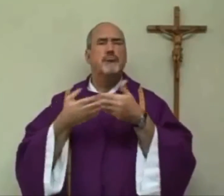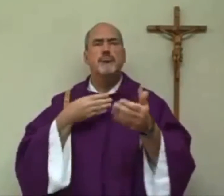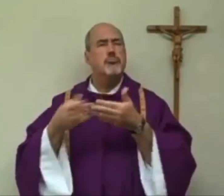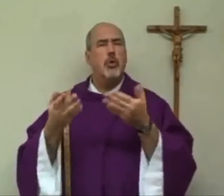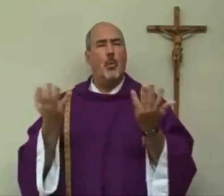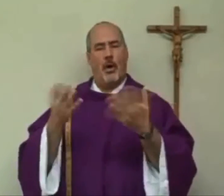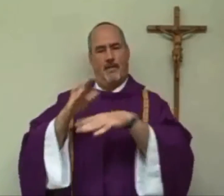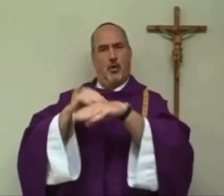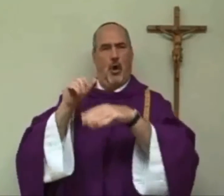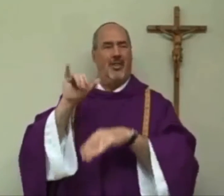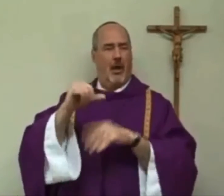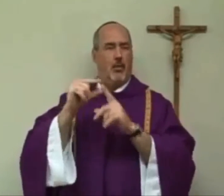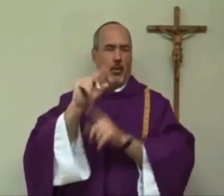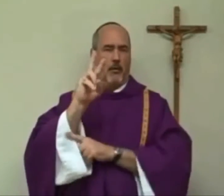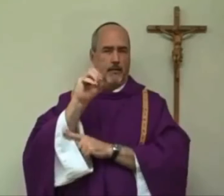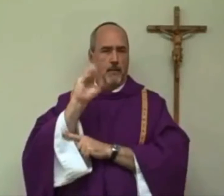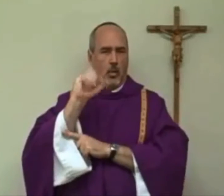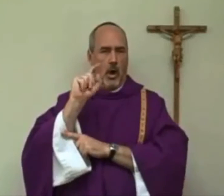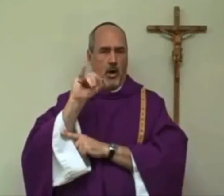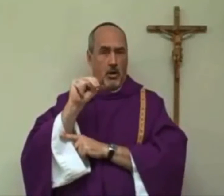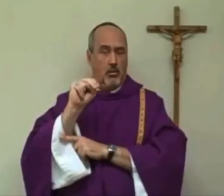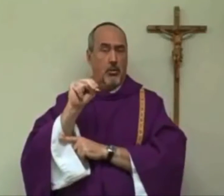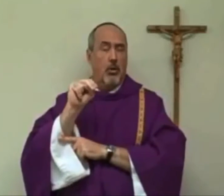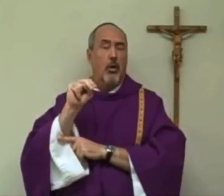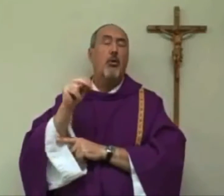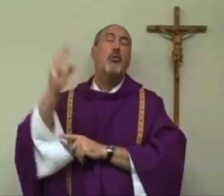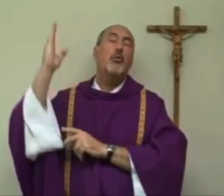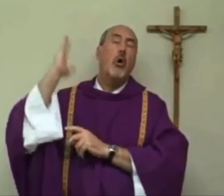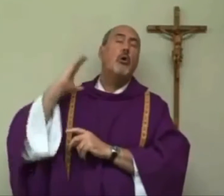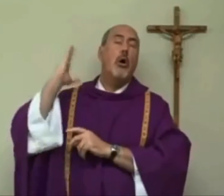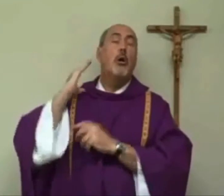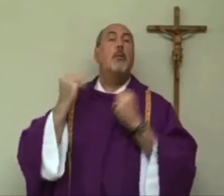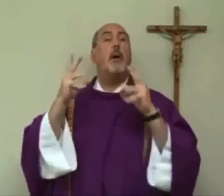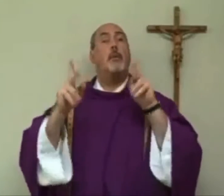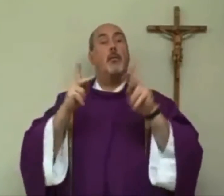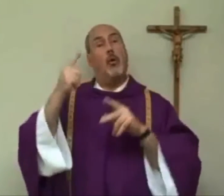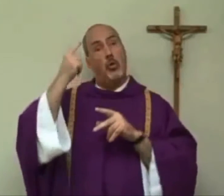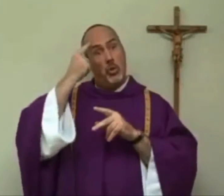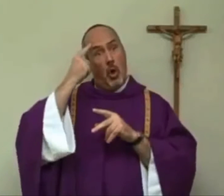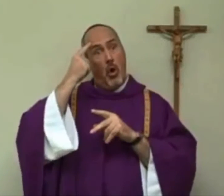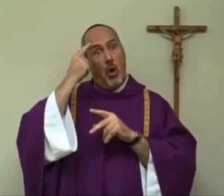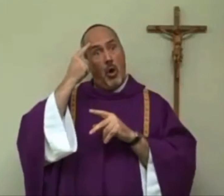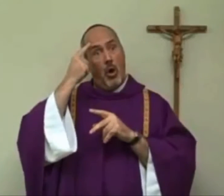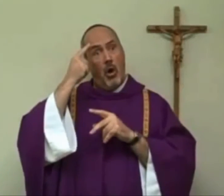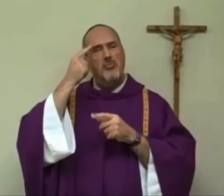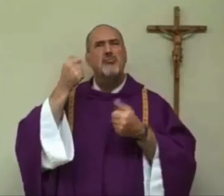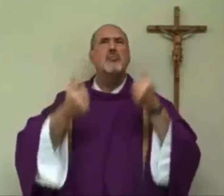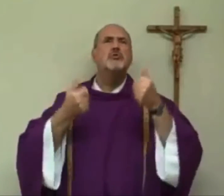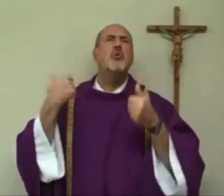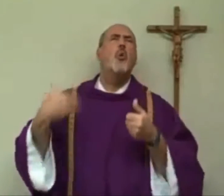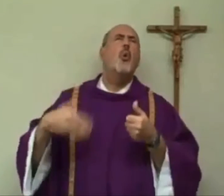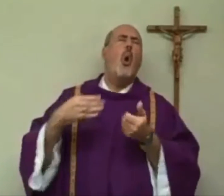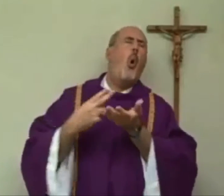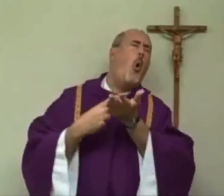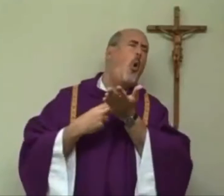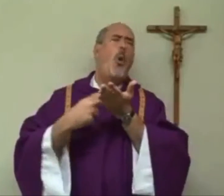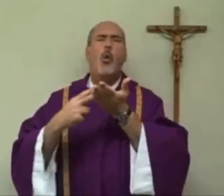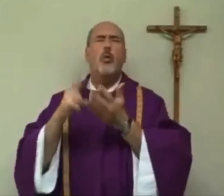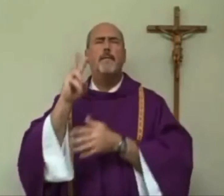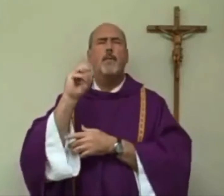a priest, or a doctor. So it's a calling, and that's what vocation means. It used